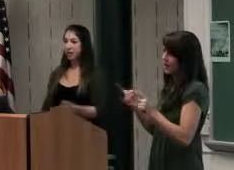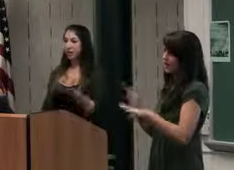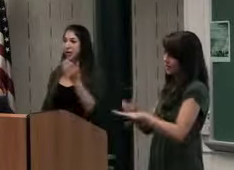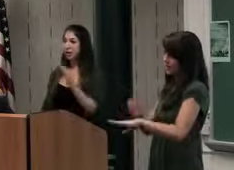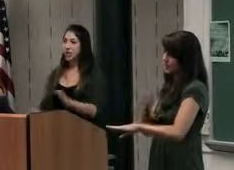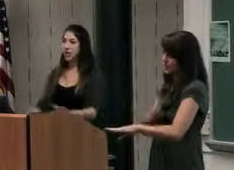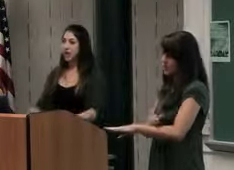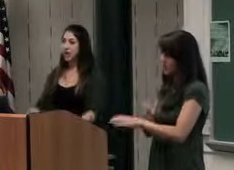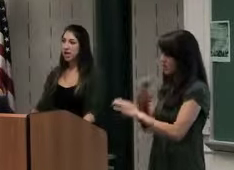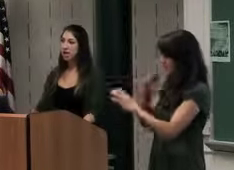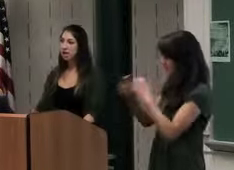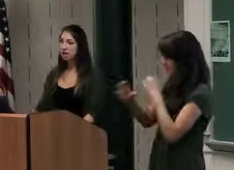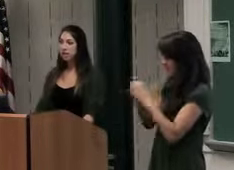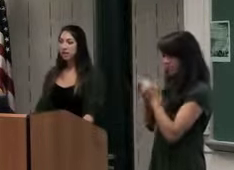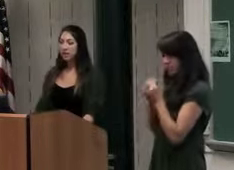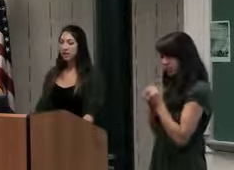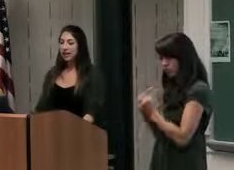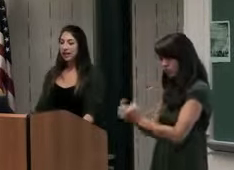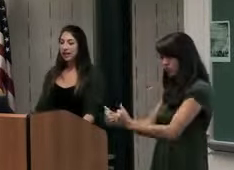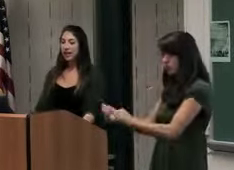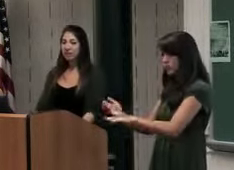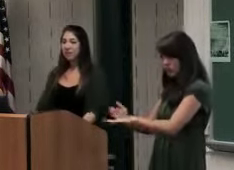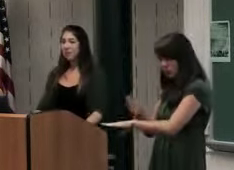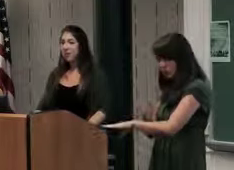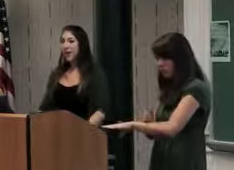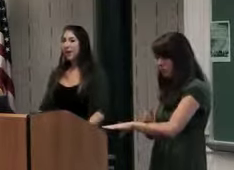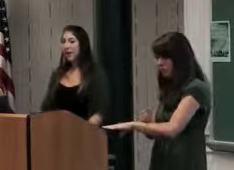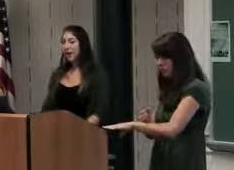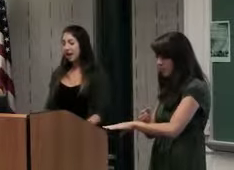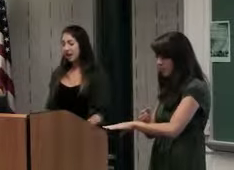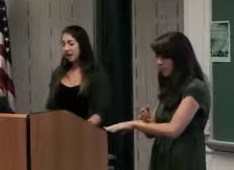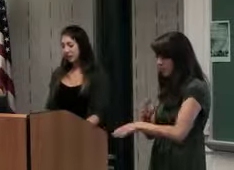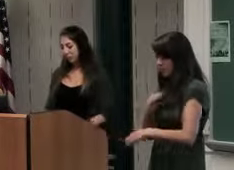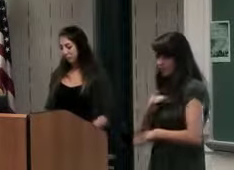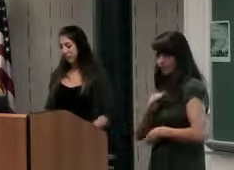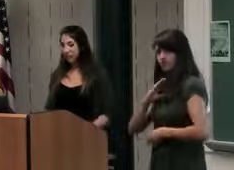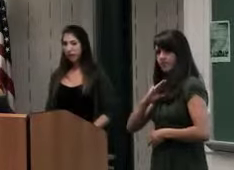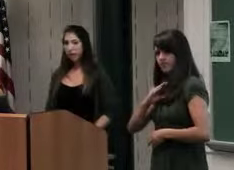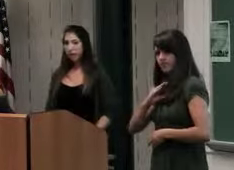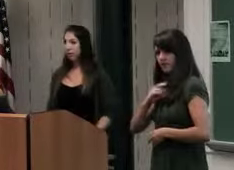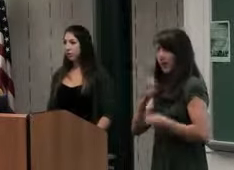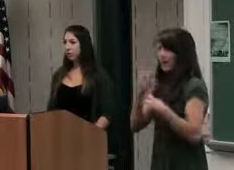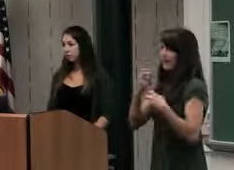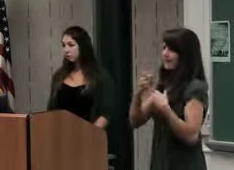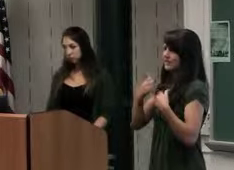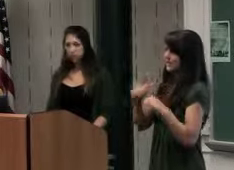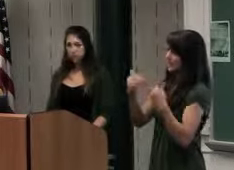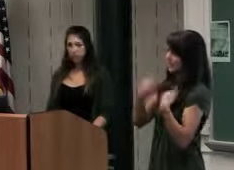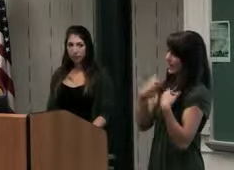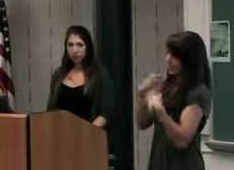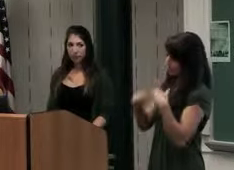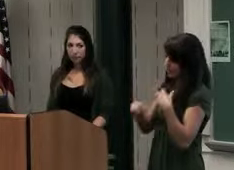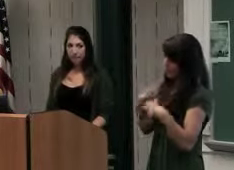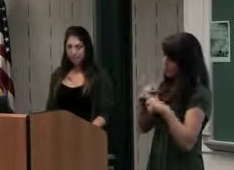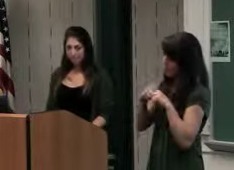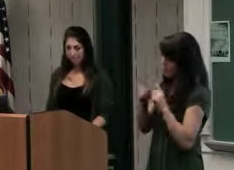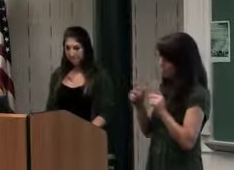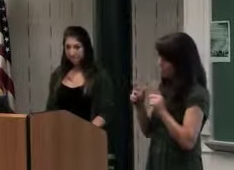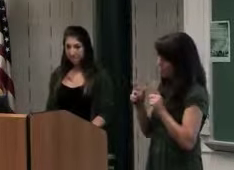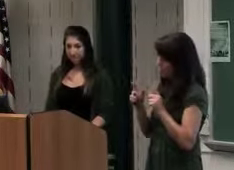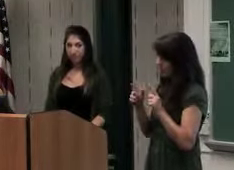We had better communication, and it made me feel a little bit better that I could still have problems getting through them.